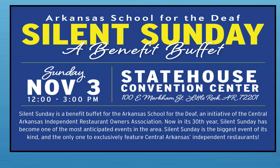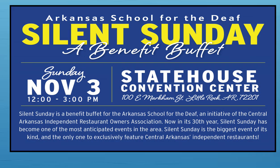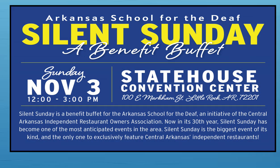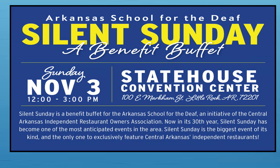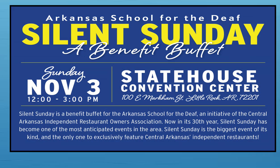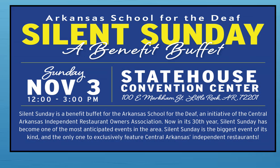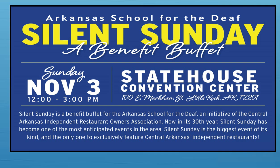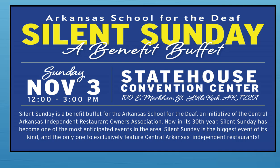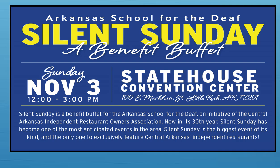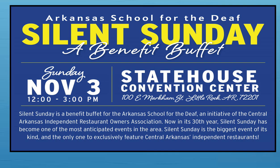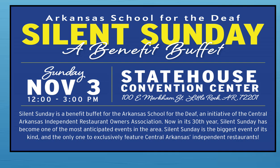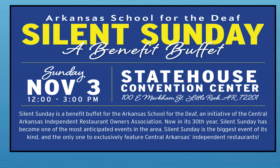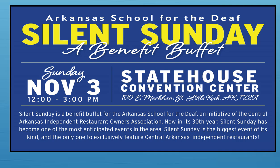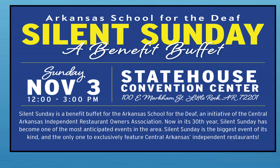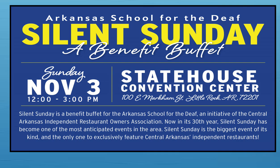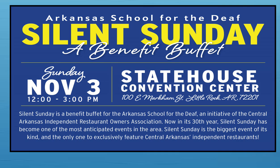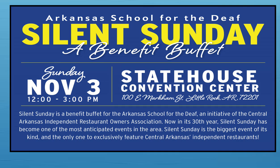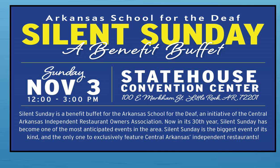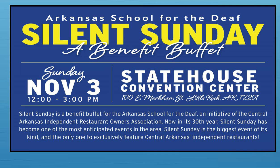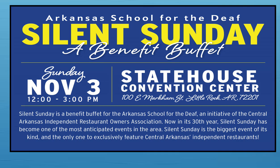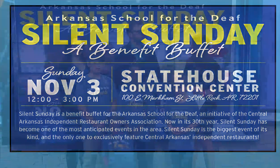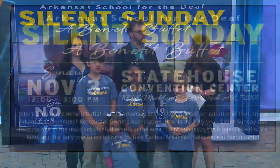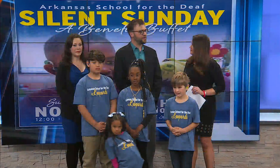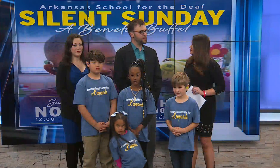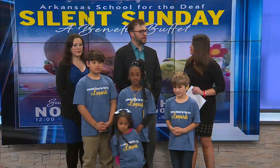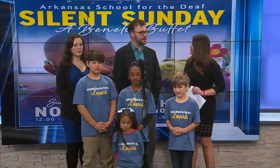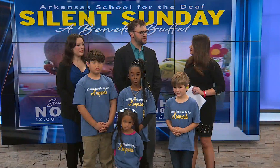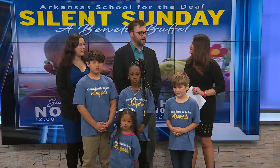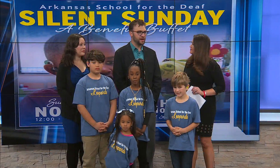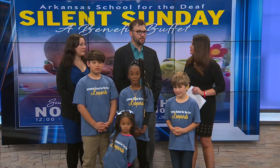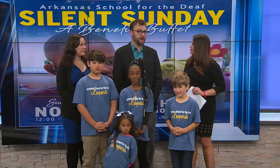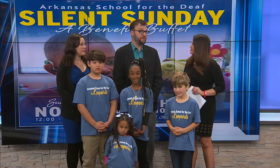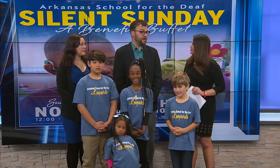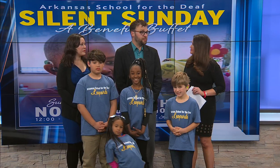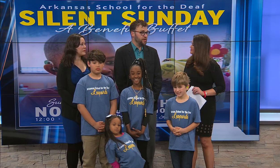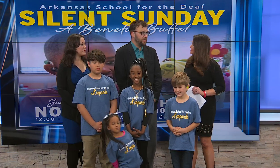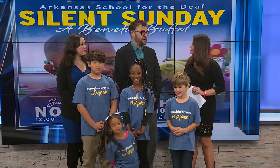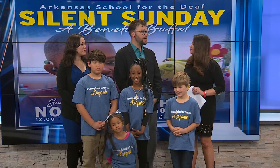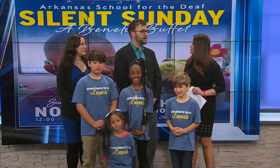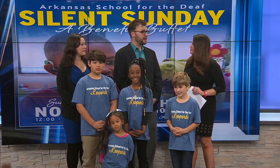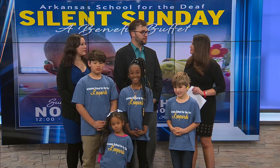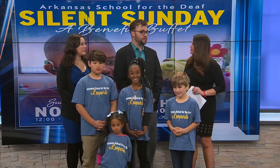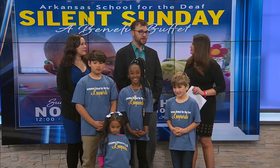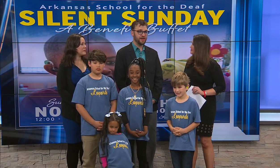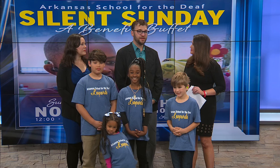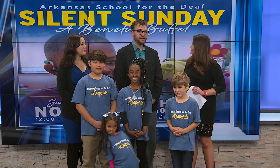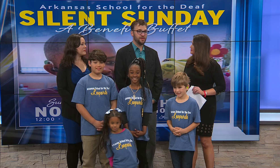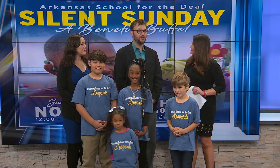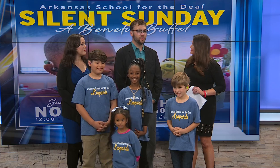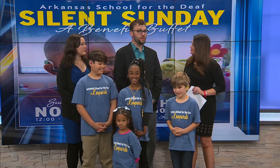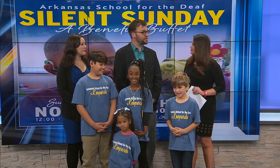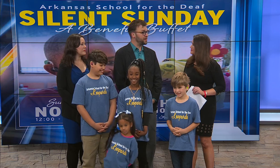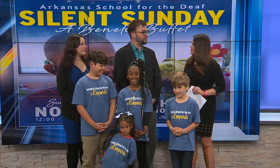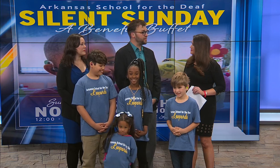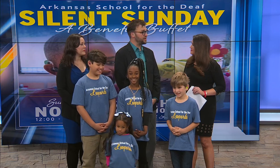and you can get there, all the information from that. We're on Facebook. You can get to the school website from that